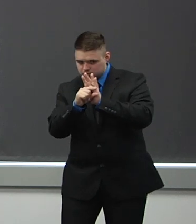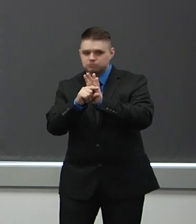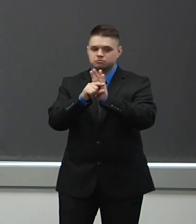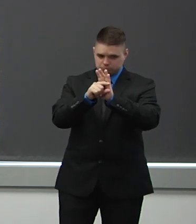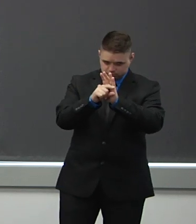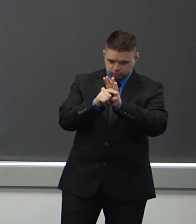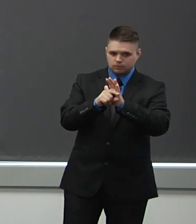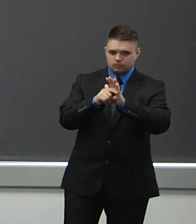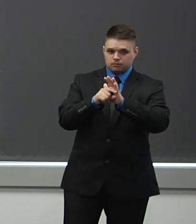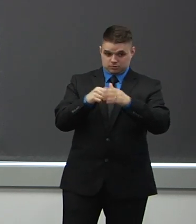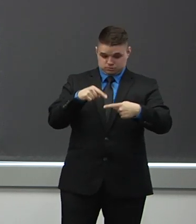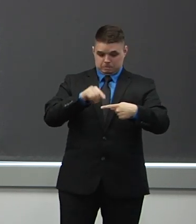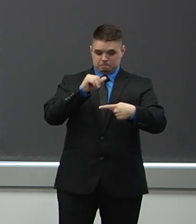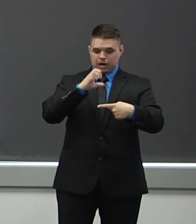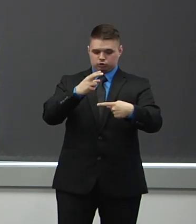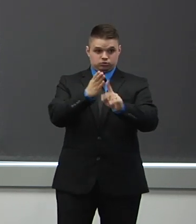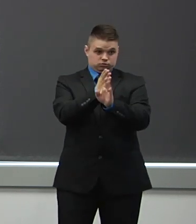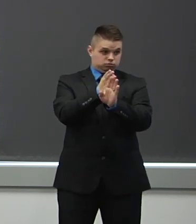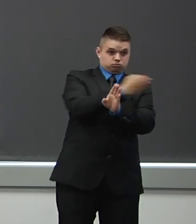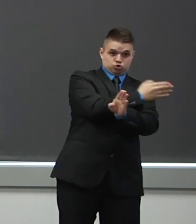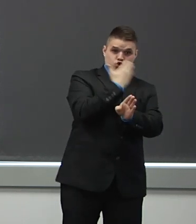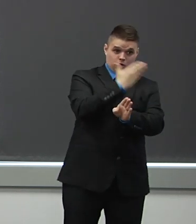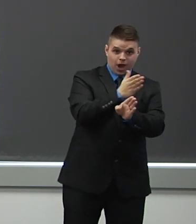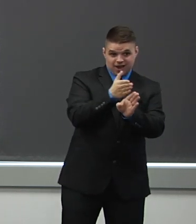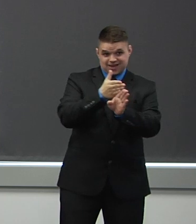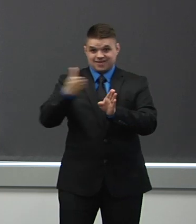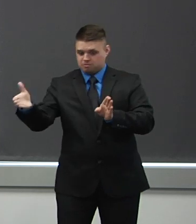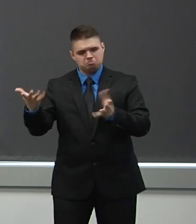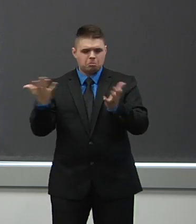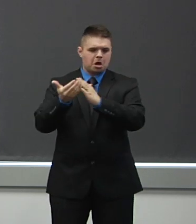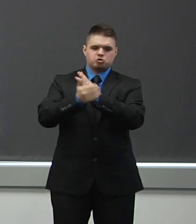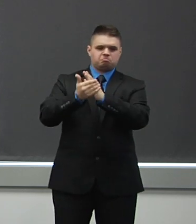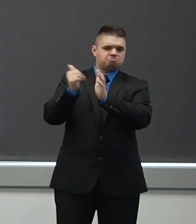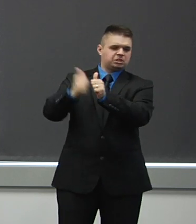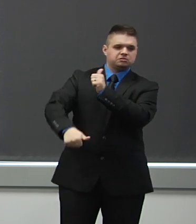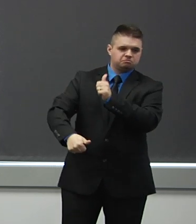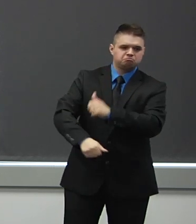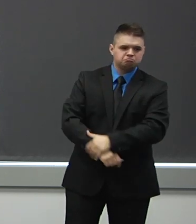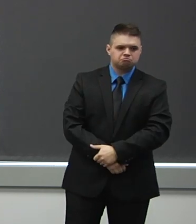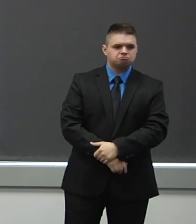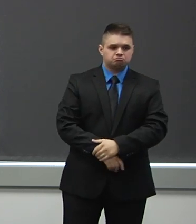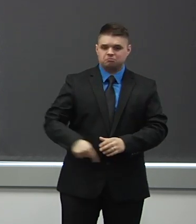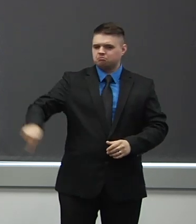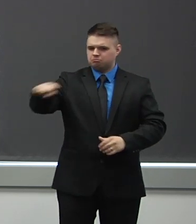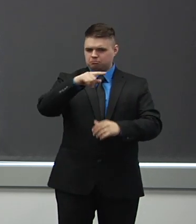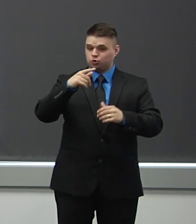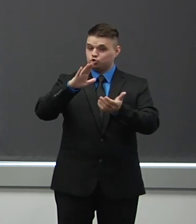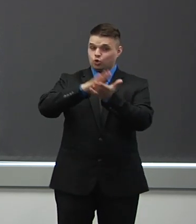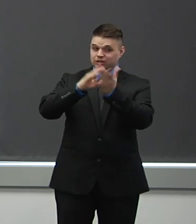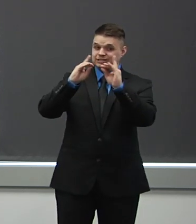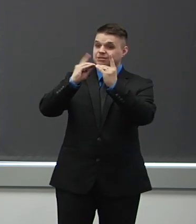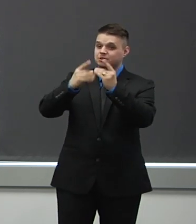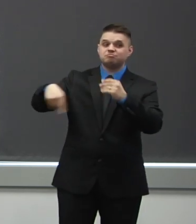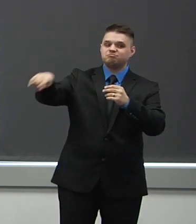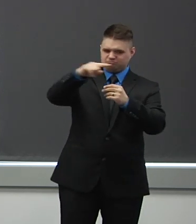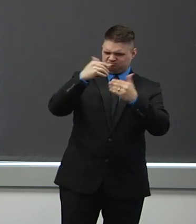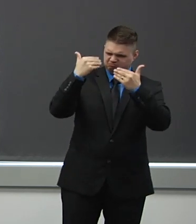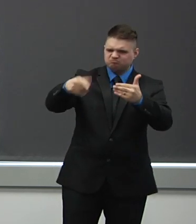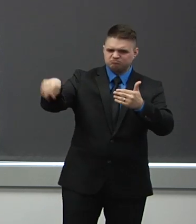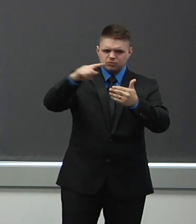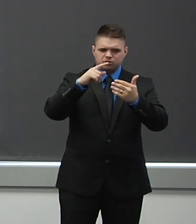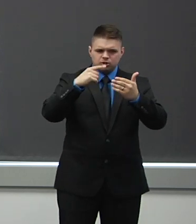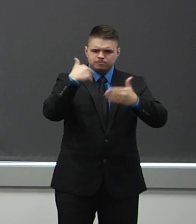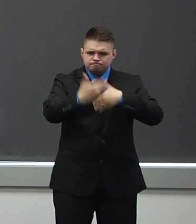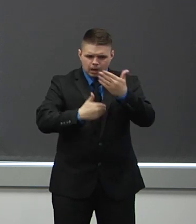line. It encourages our schools to develop alternative learning plans for our seniors, and we